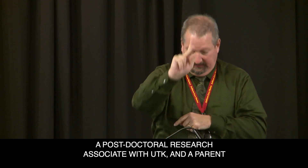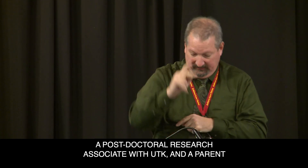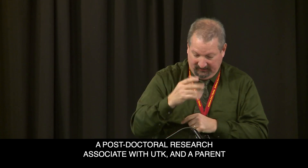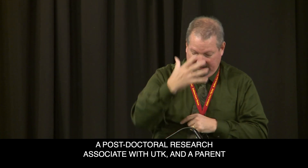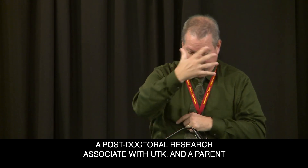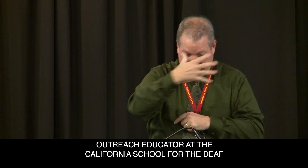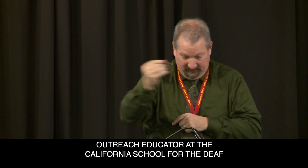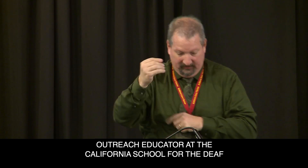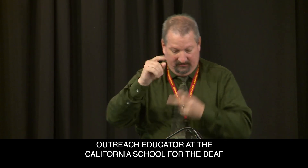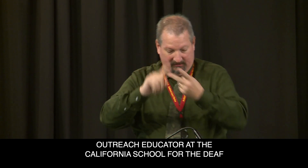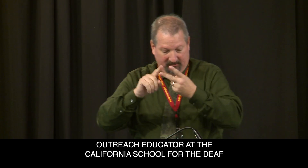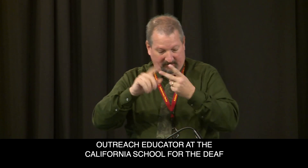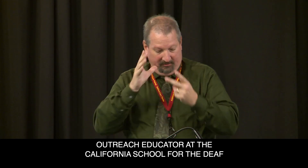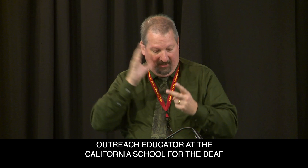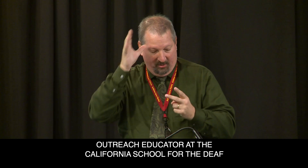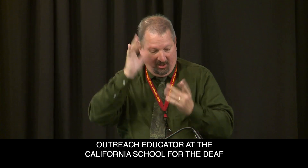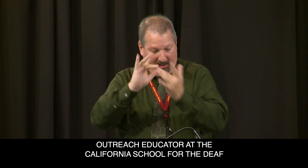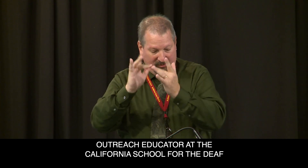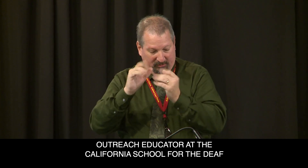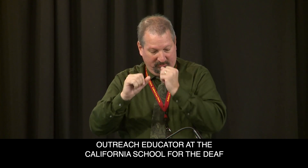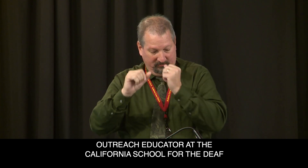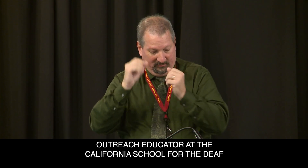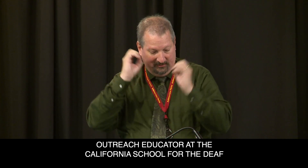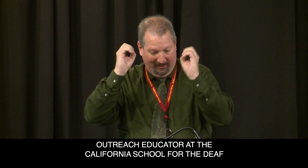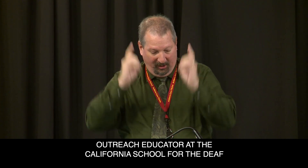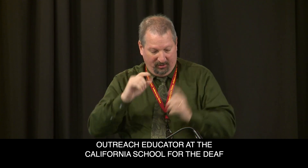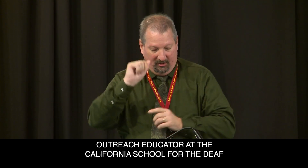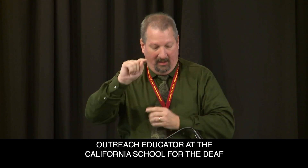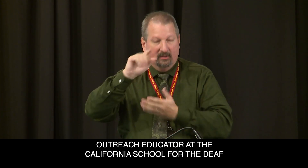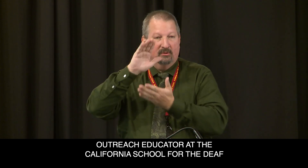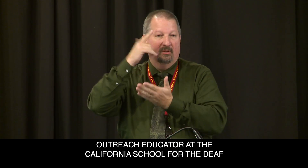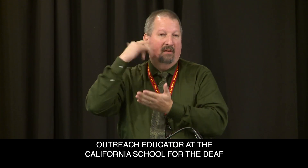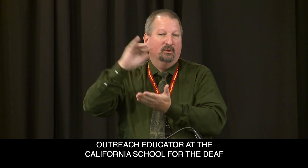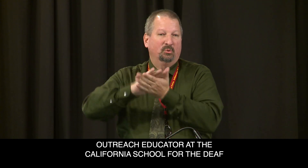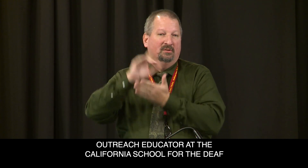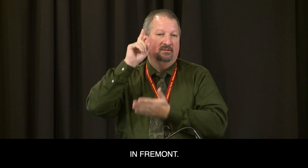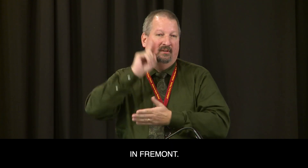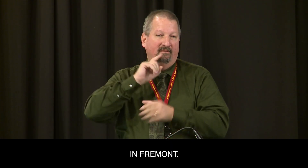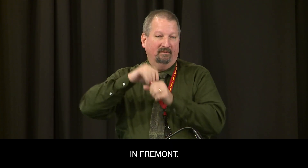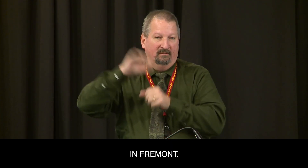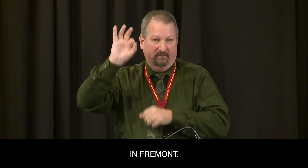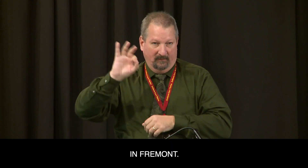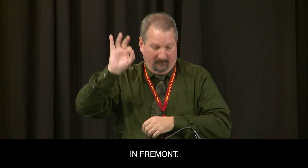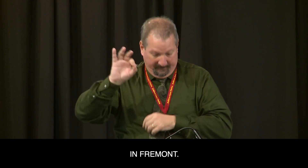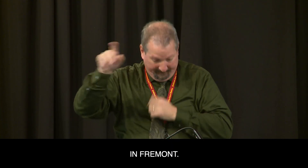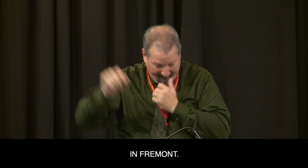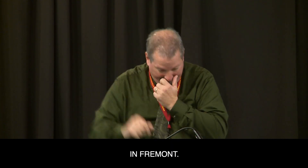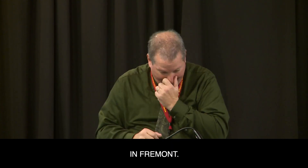a parent outreach educator at the California School for the Deaf in Fremont.